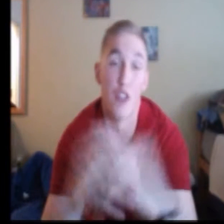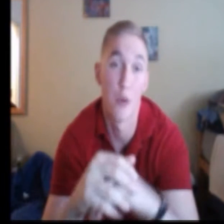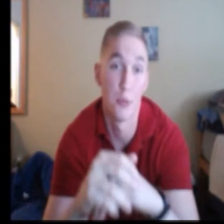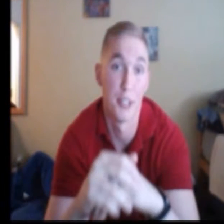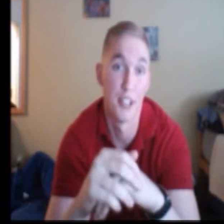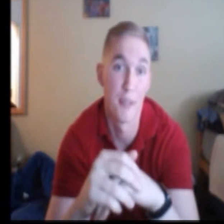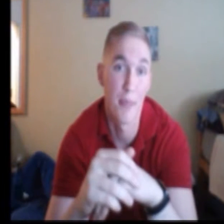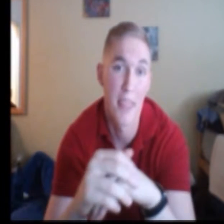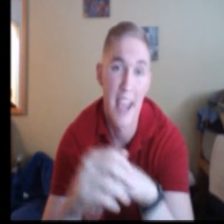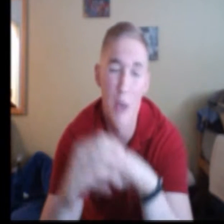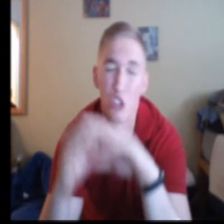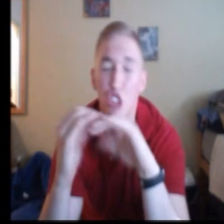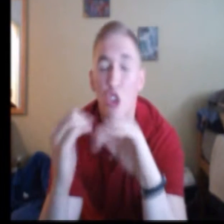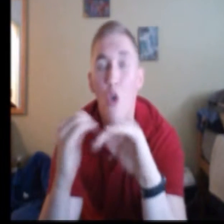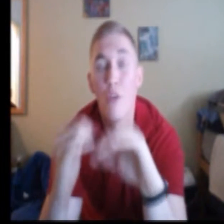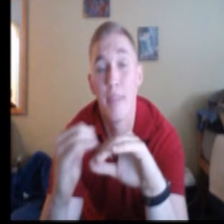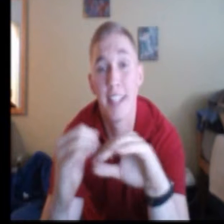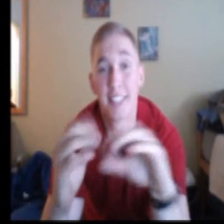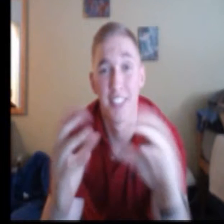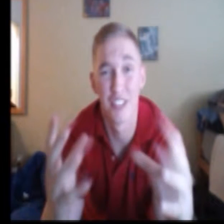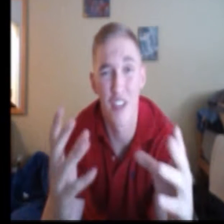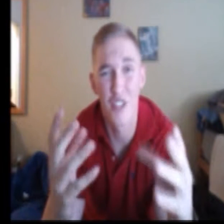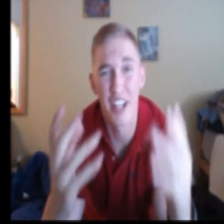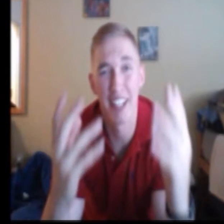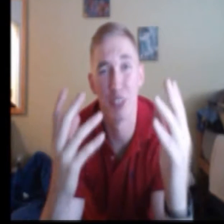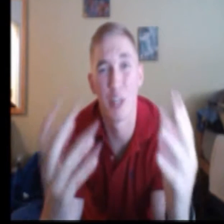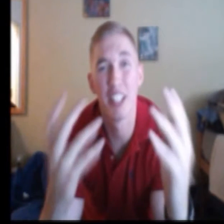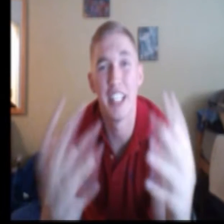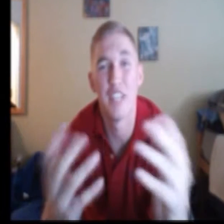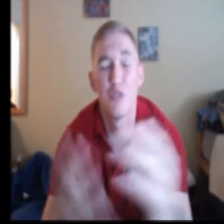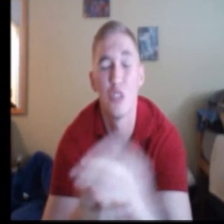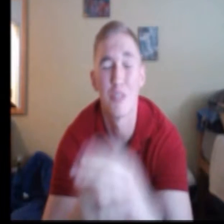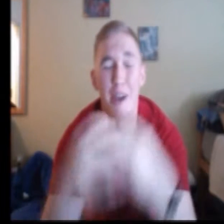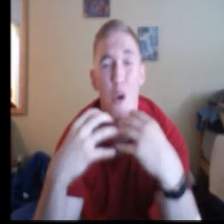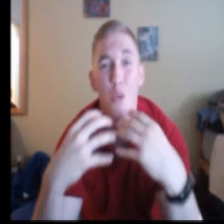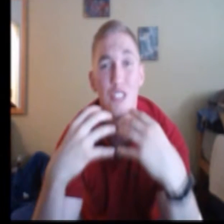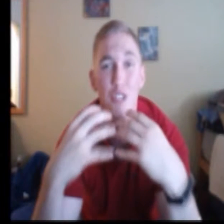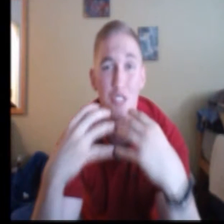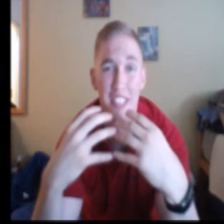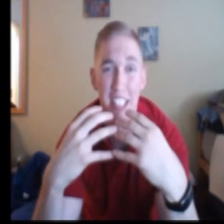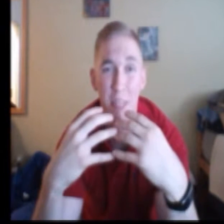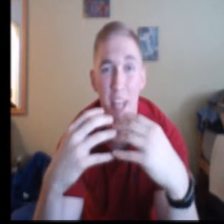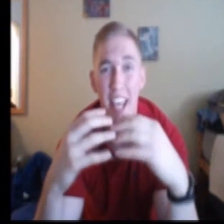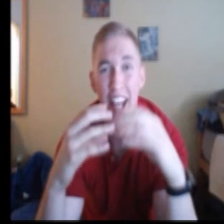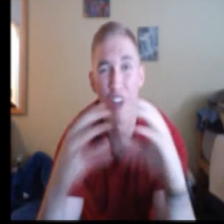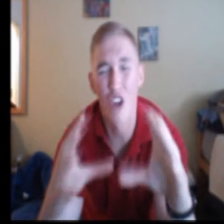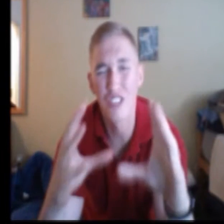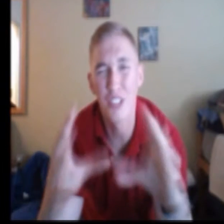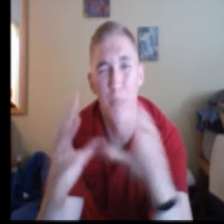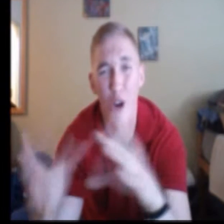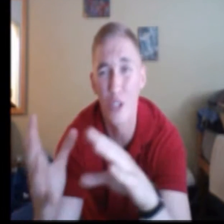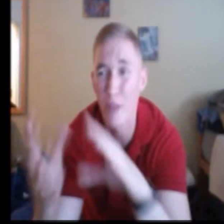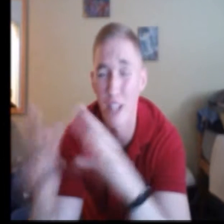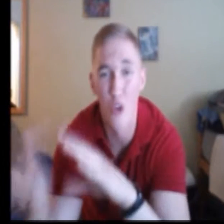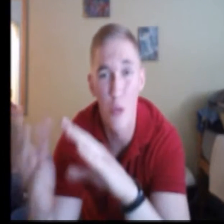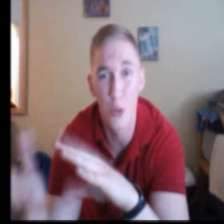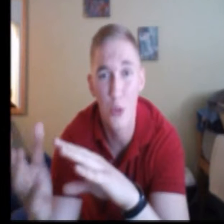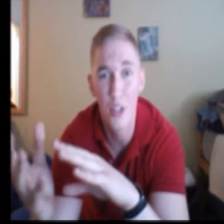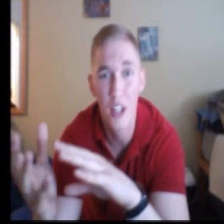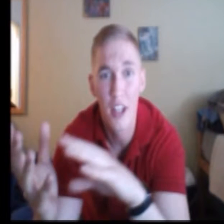me. I was so amazed to discover that I can directly influence my own self-esteem, and constantly pondering my low mood